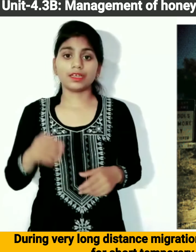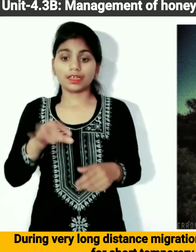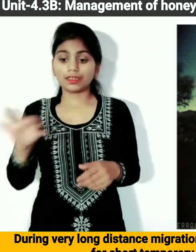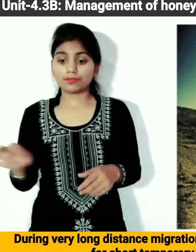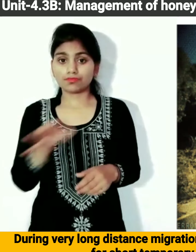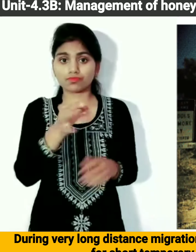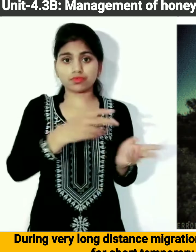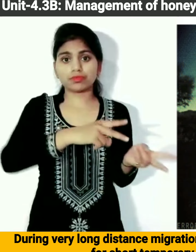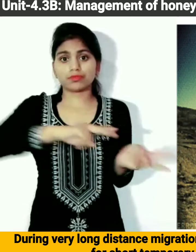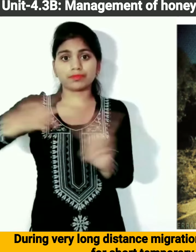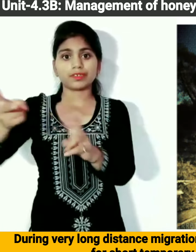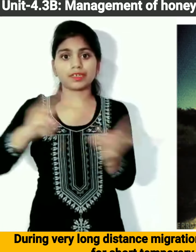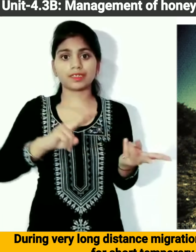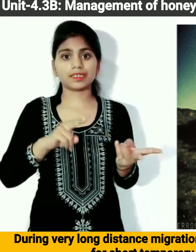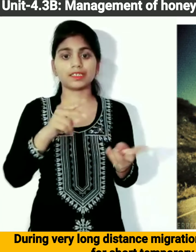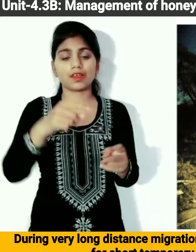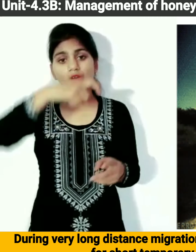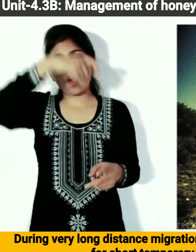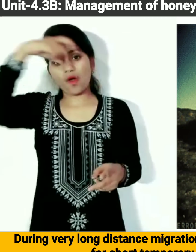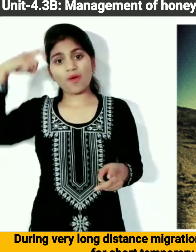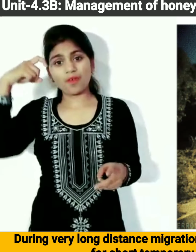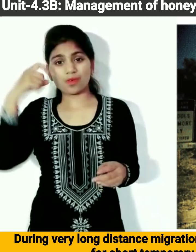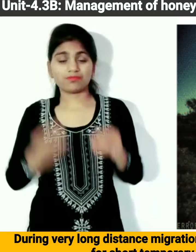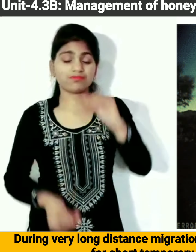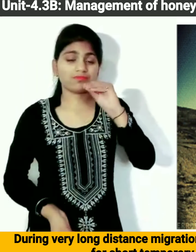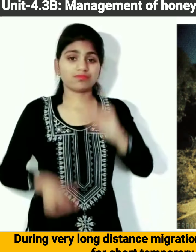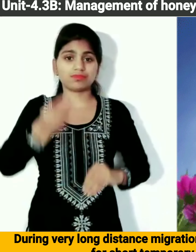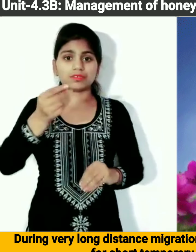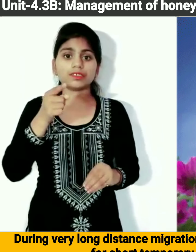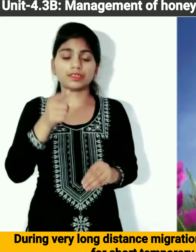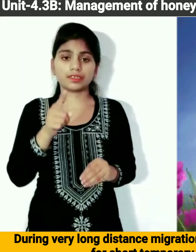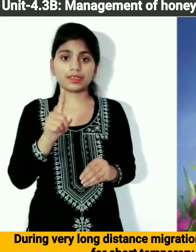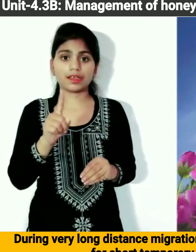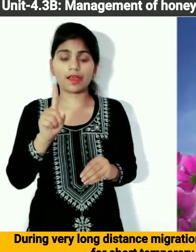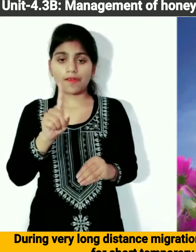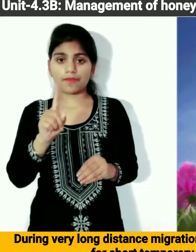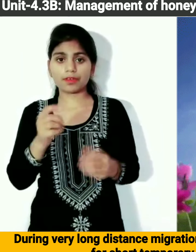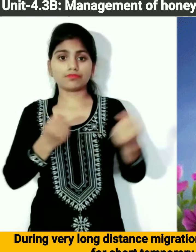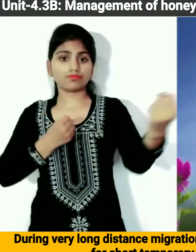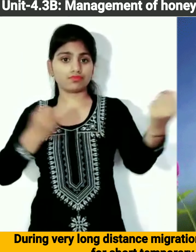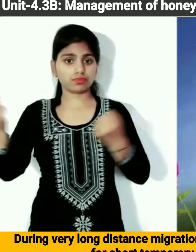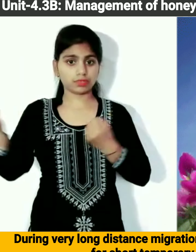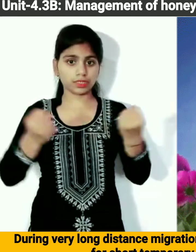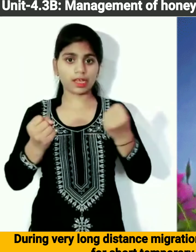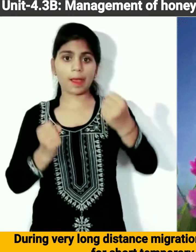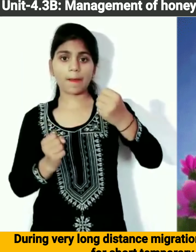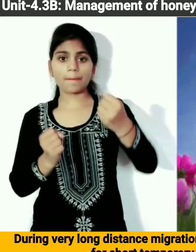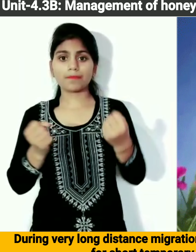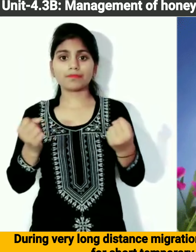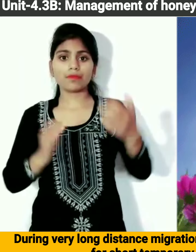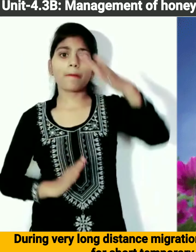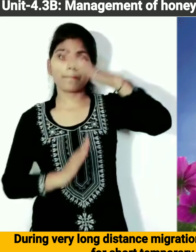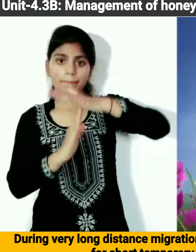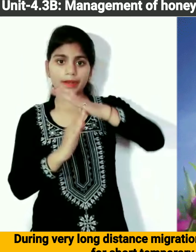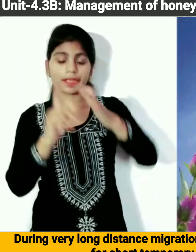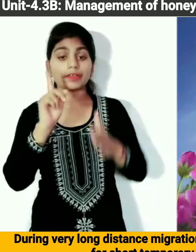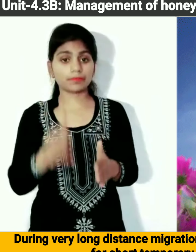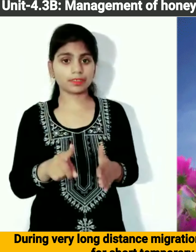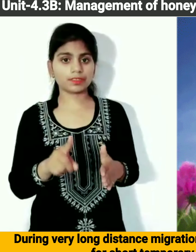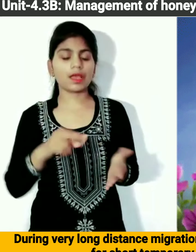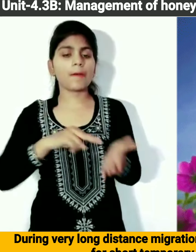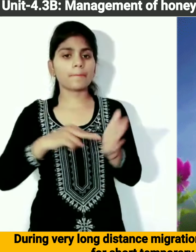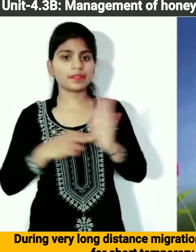journey break for short temporary sing of apiary for a day or two at